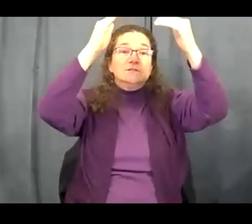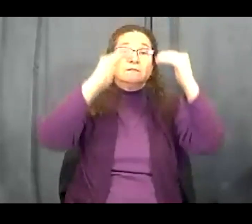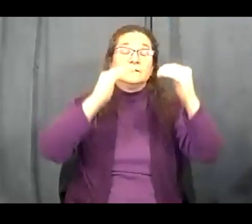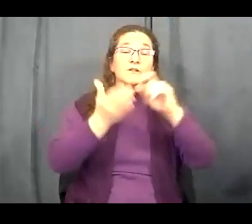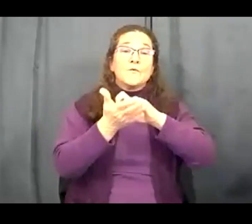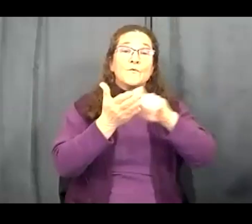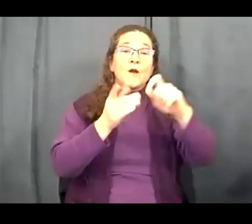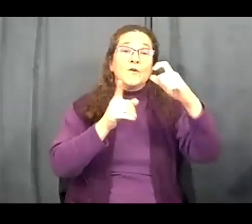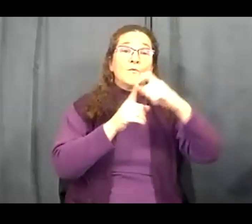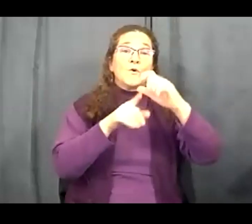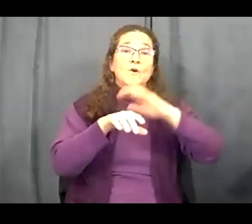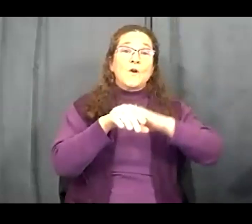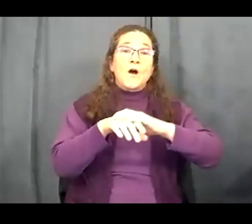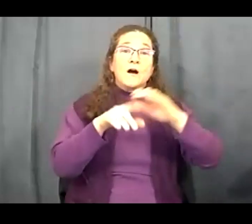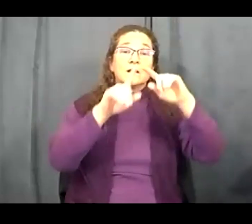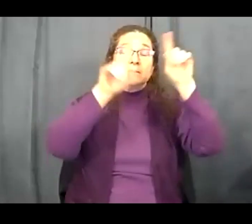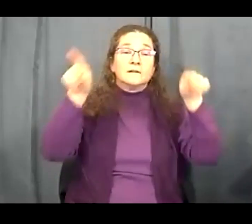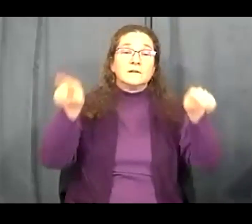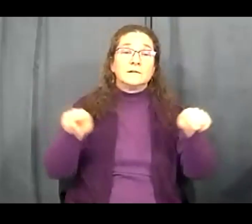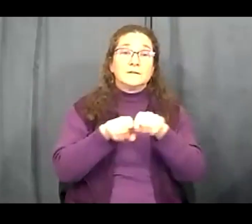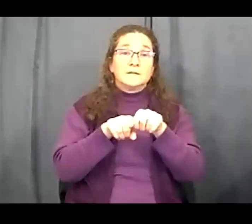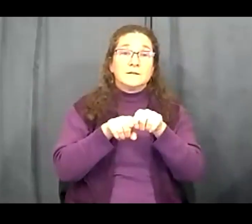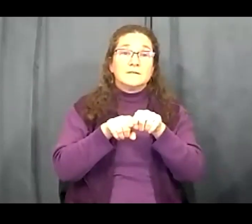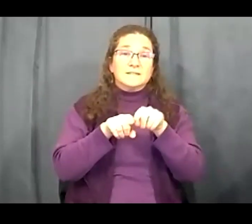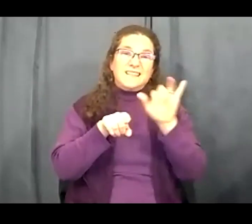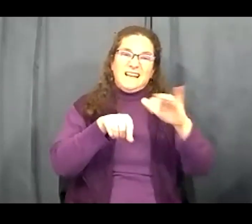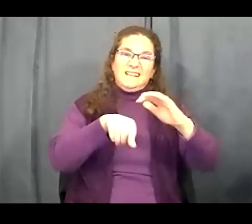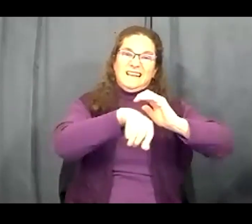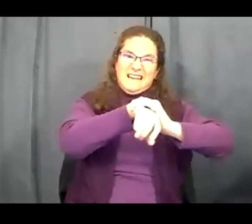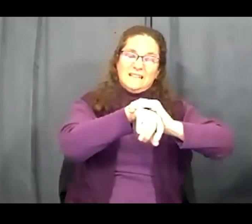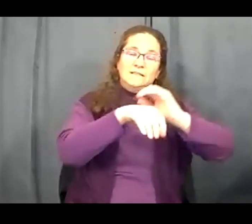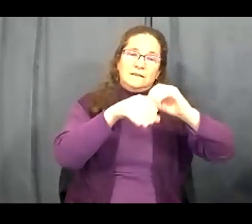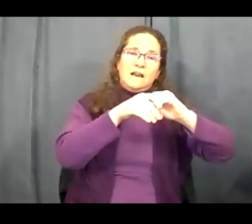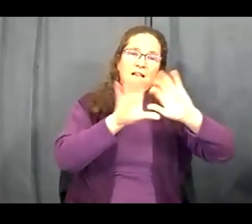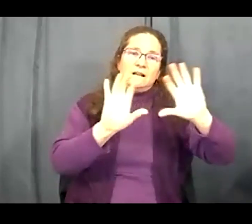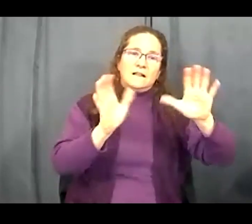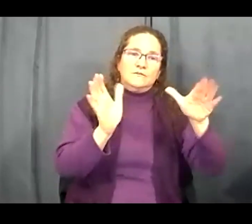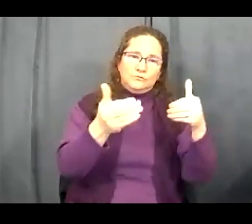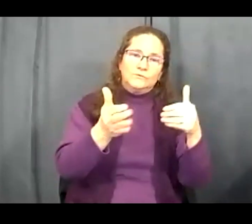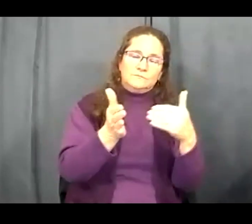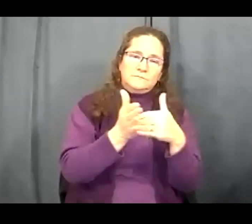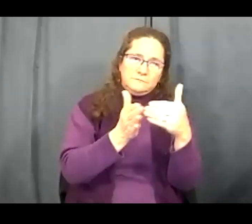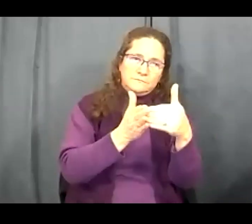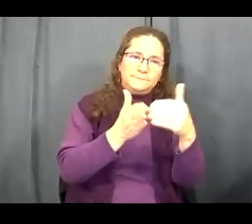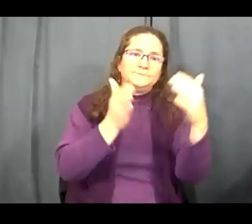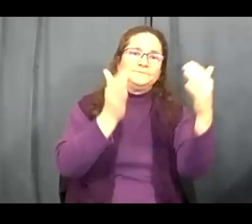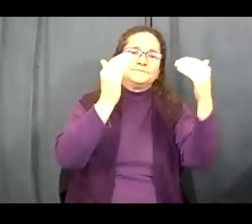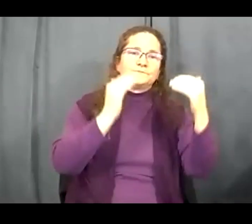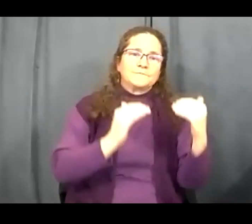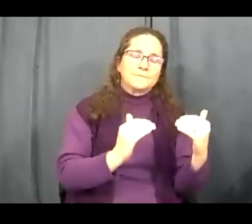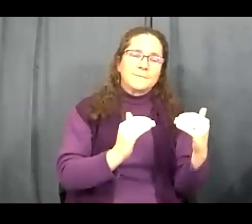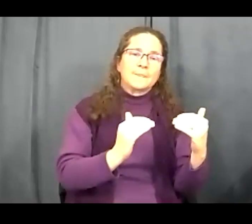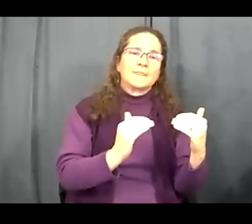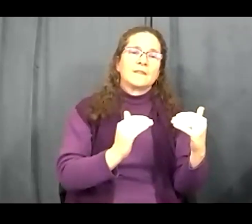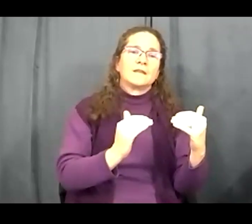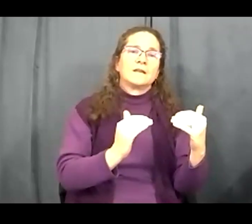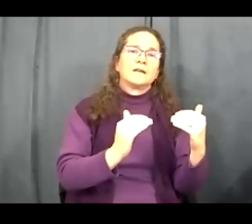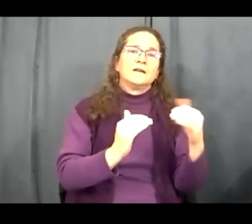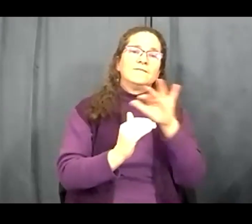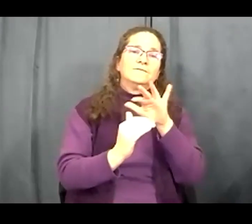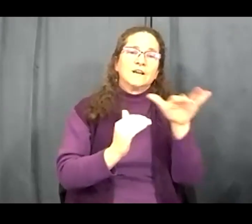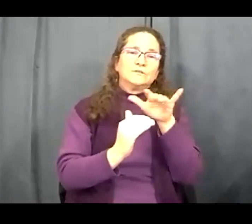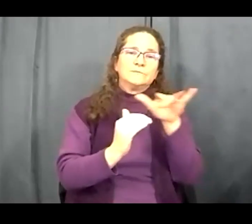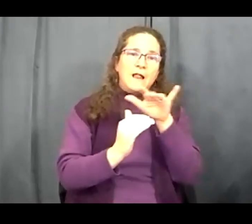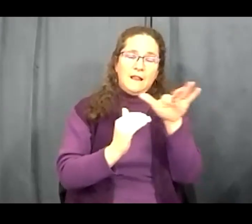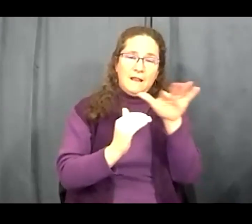the blackboard. And that would be in English in the classroom most often. Then another drop down arrow that says